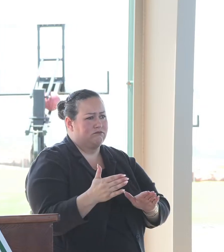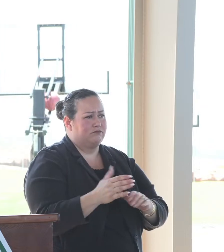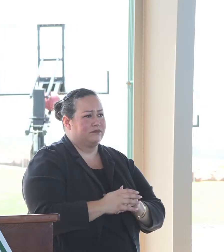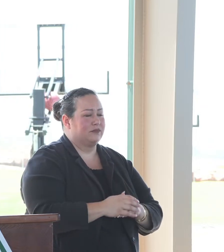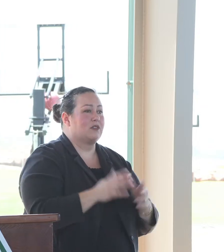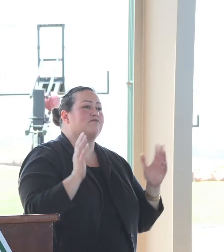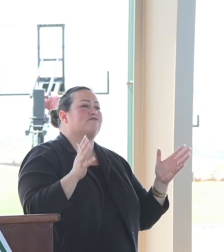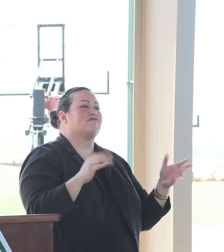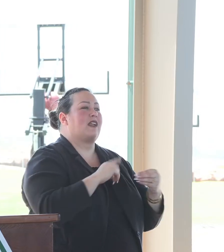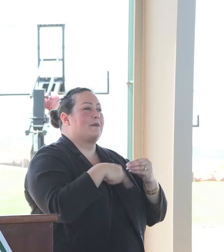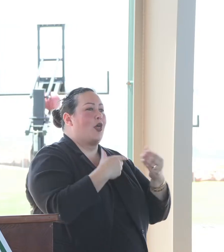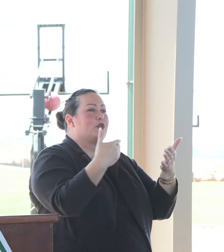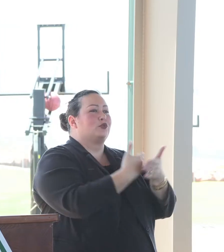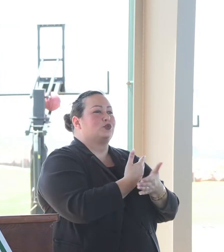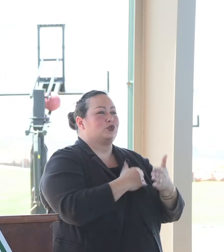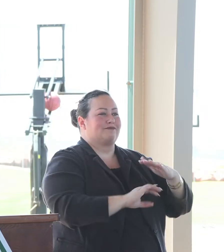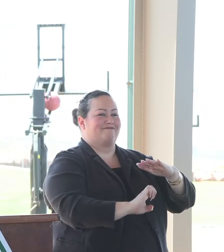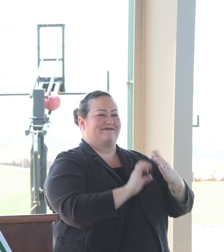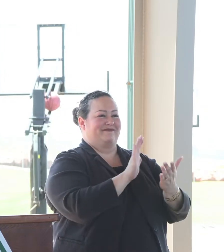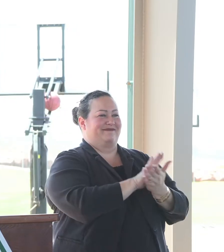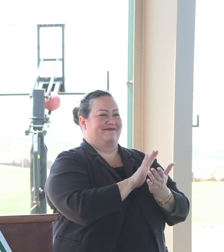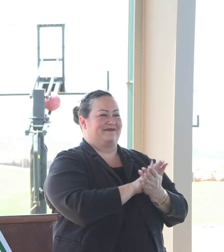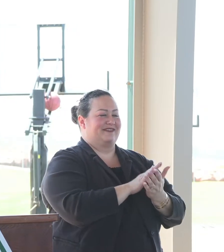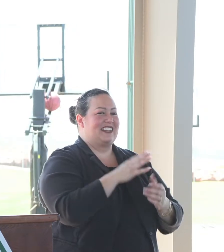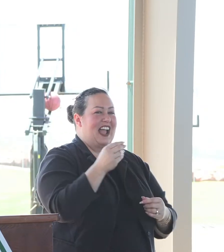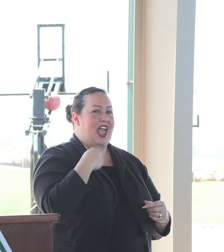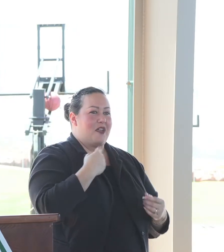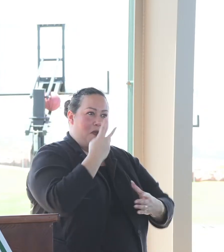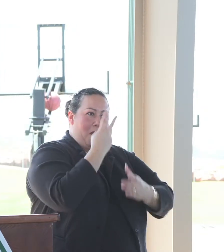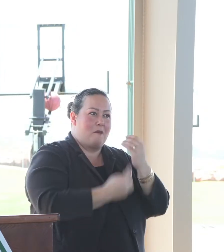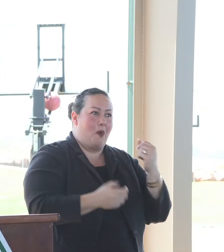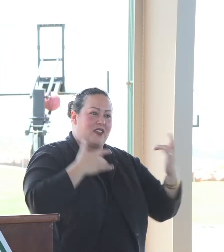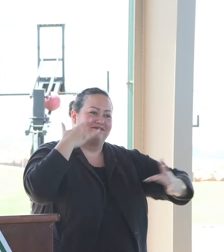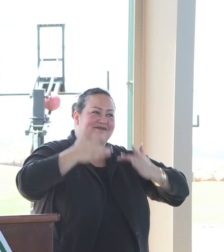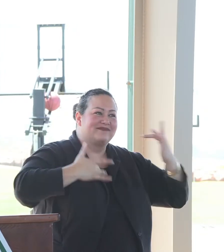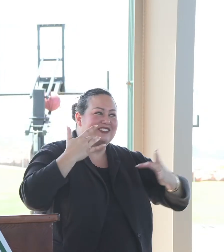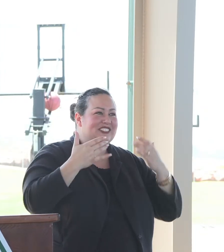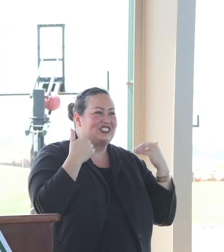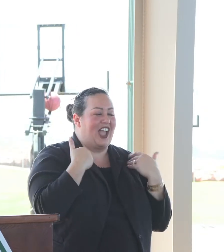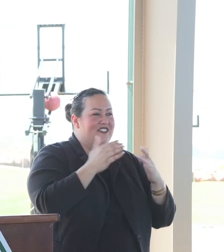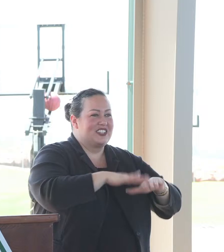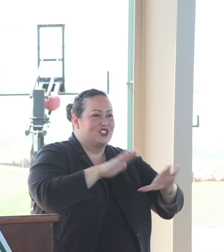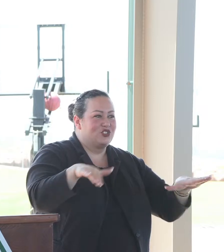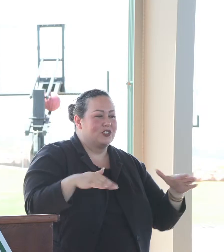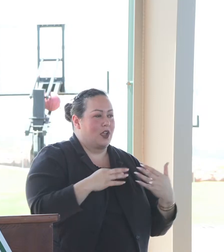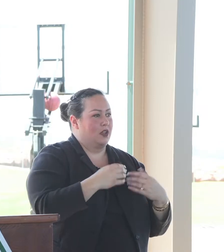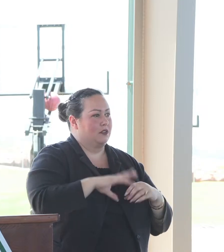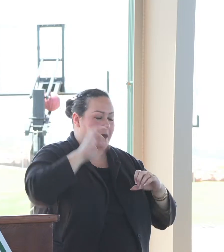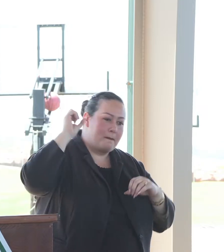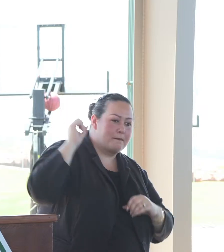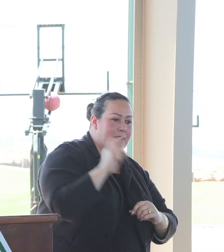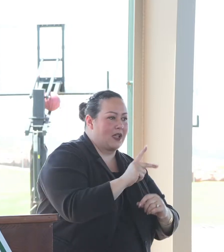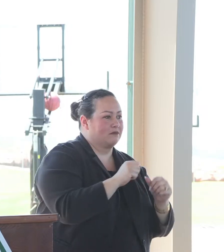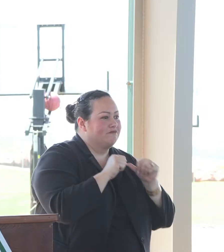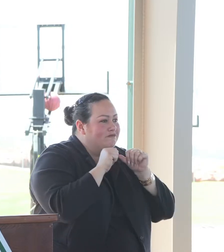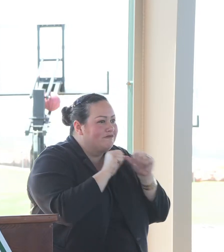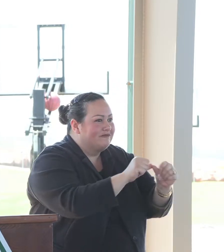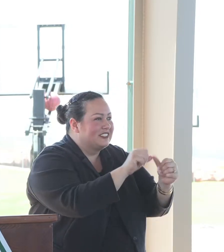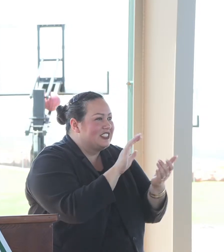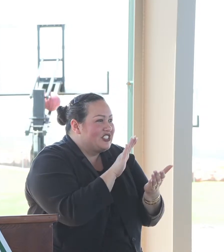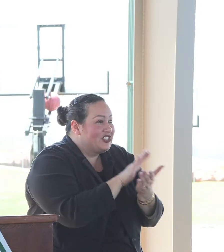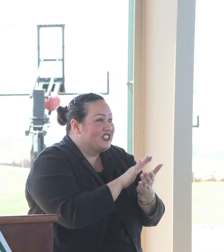King Kamehameha III school, and both were excited to have their children return to a more permanent school